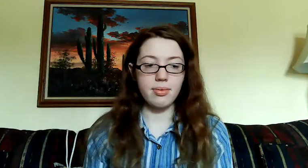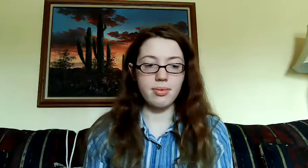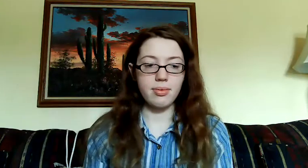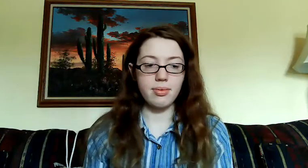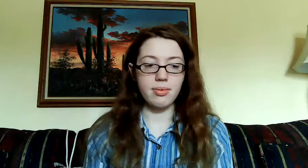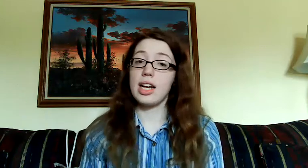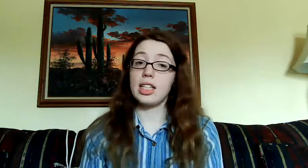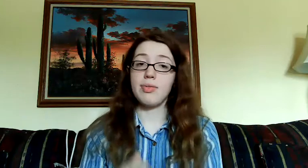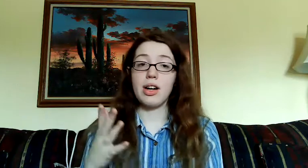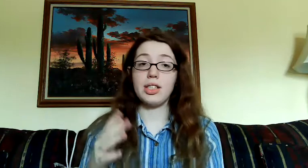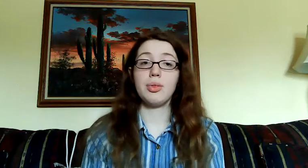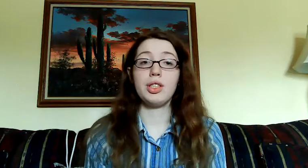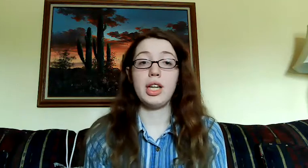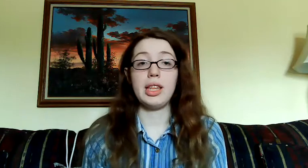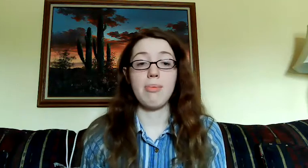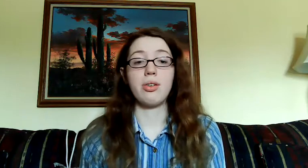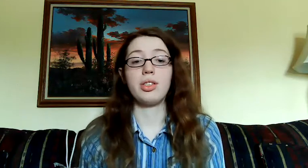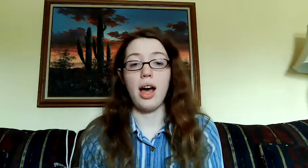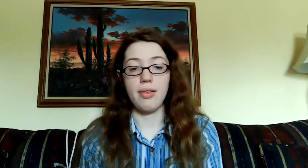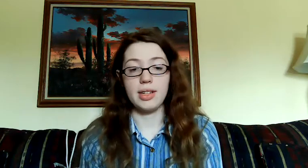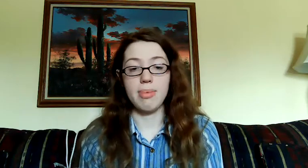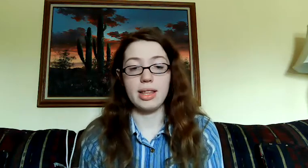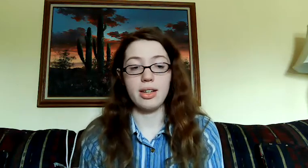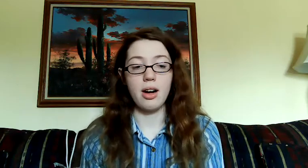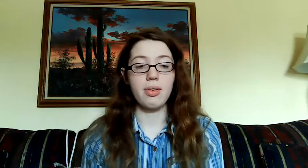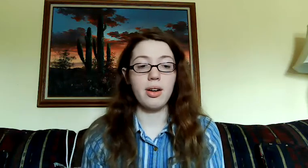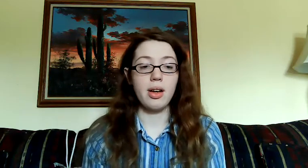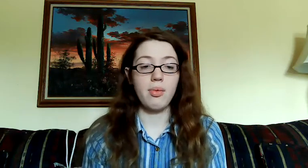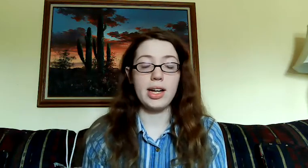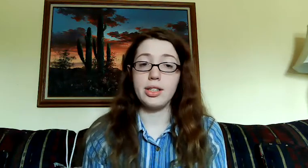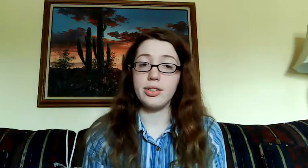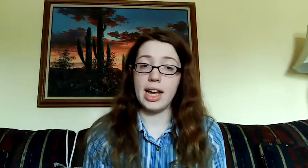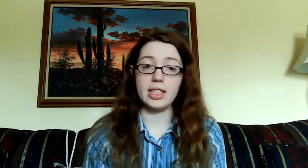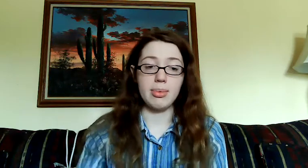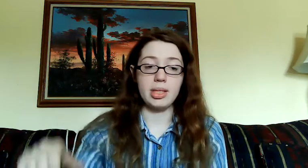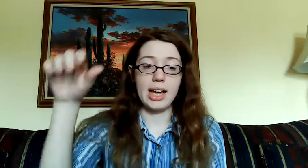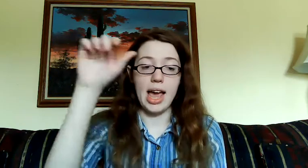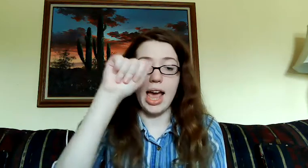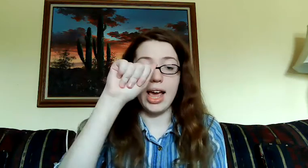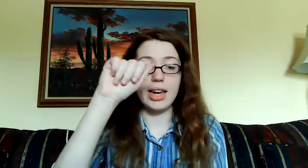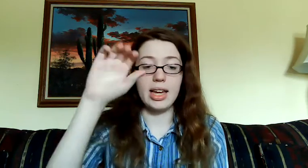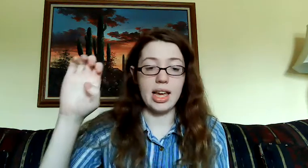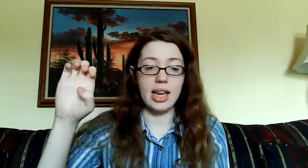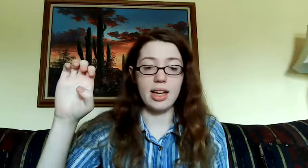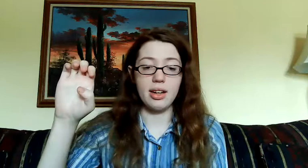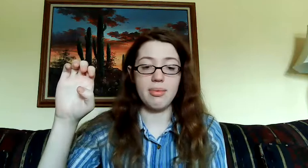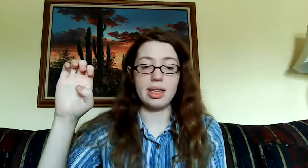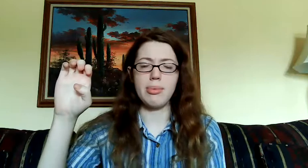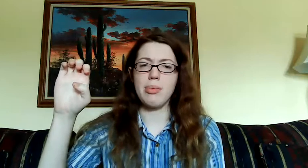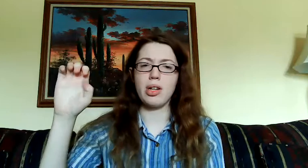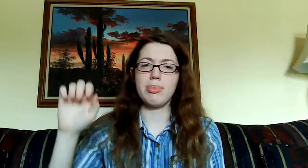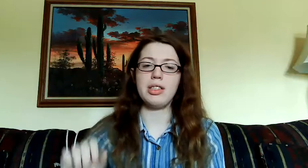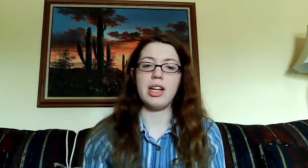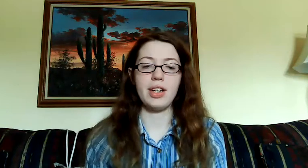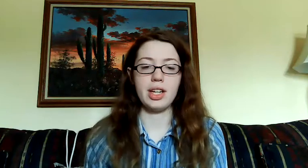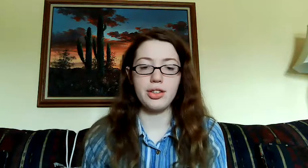These are the classifiers you will see the most often, but there are ways to use hand shapes like A and E, but they'll be more specific. Usually A